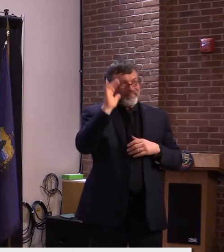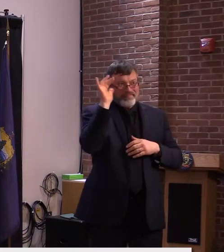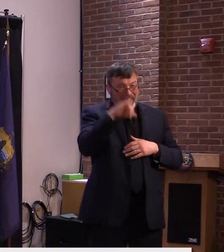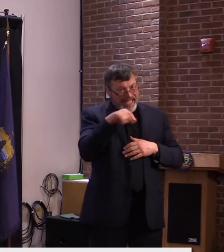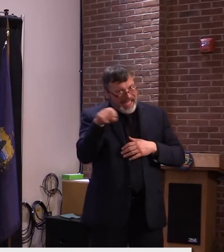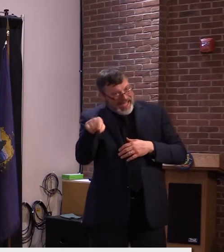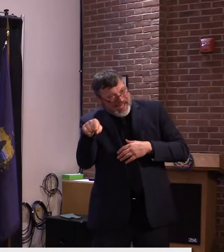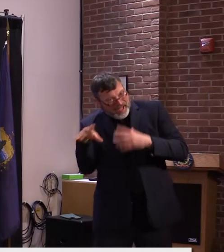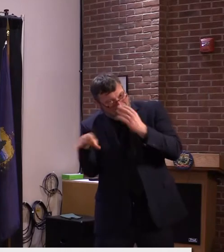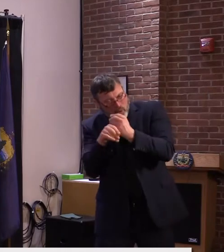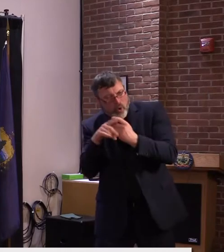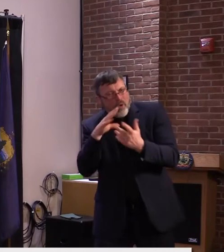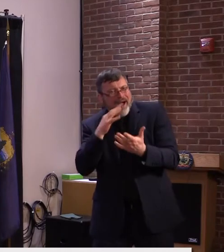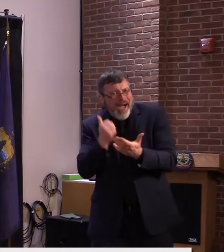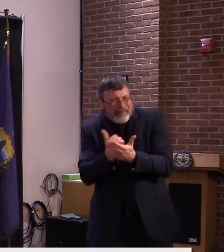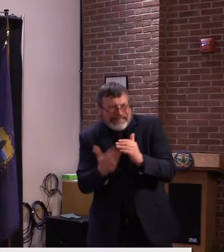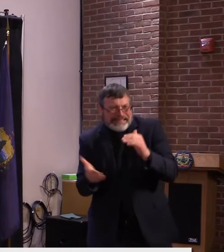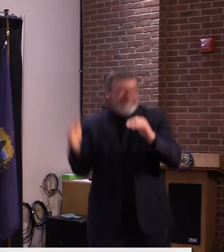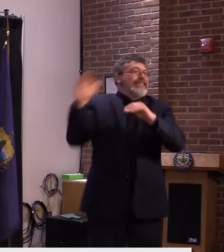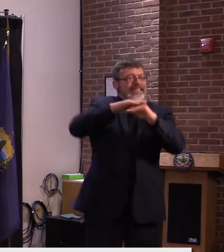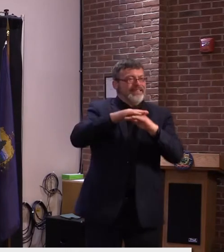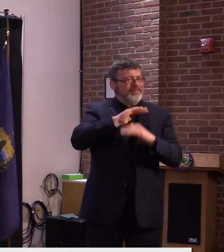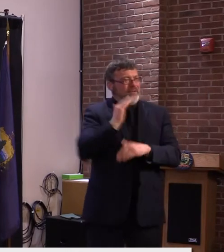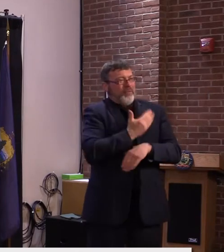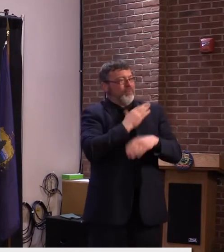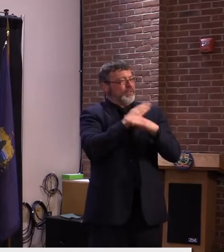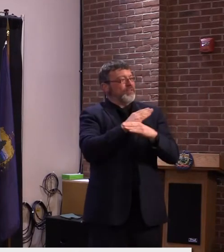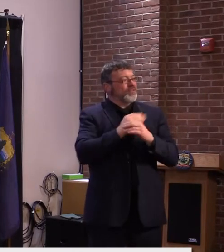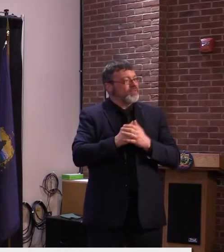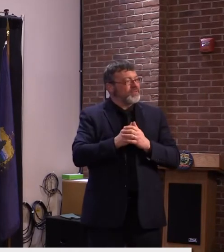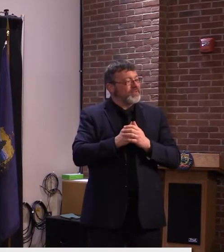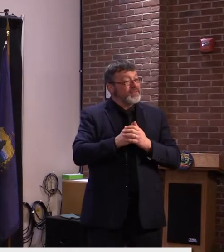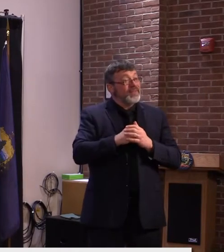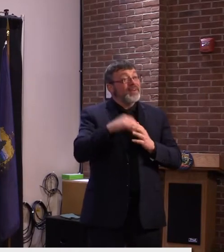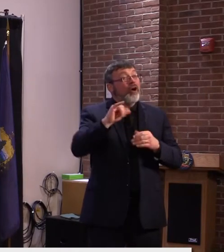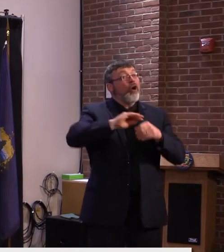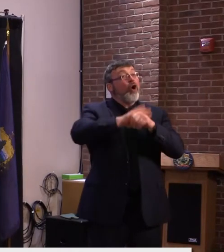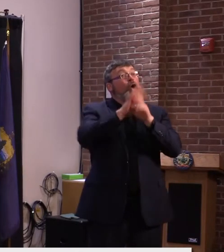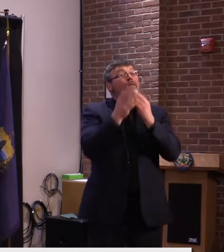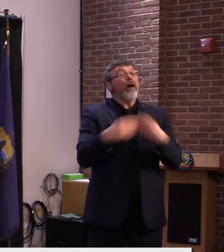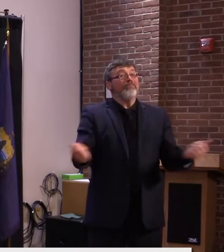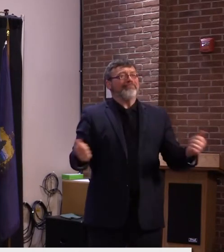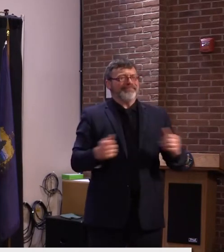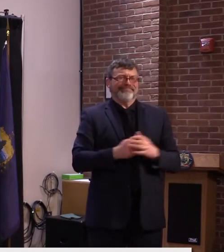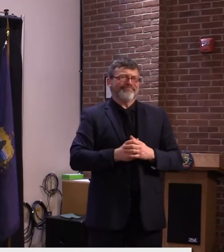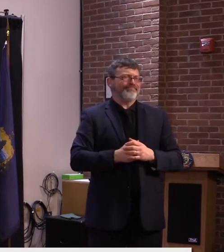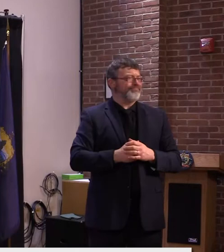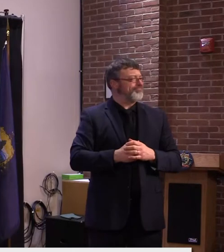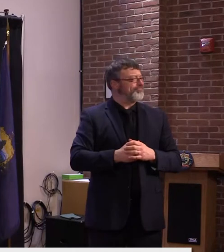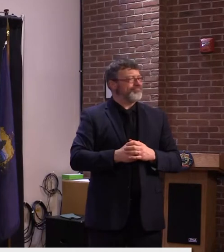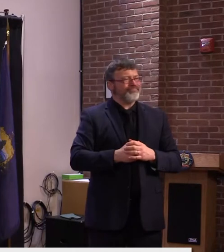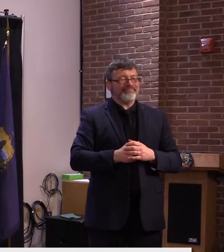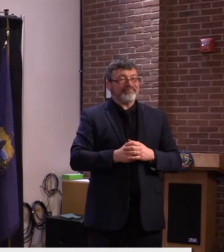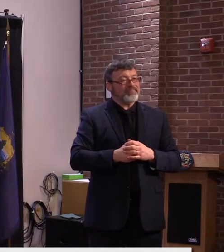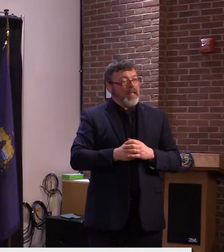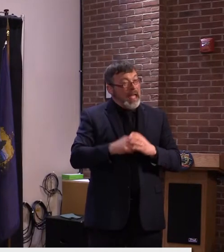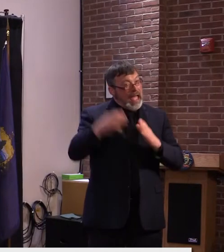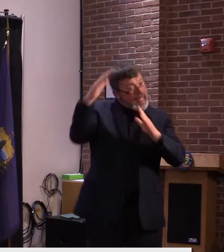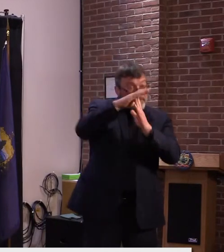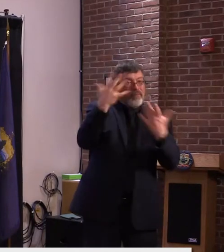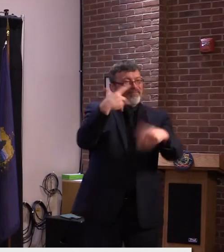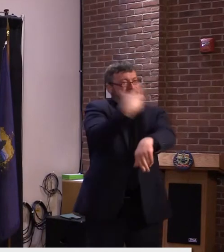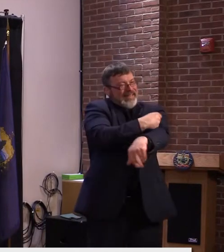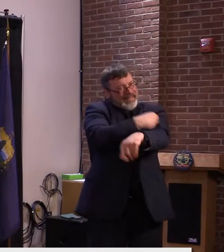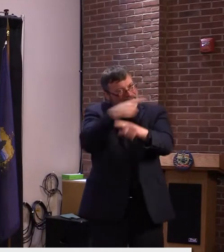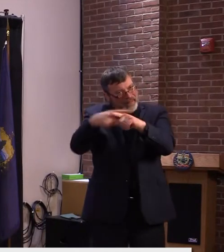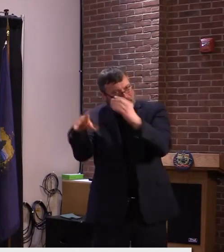virus is not going away, but vaccines and boosters can help keep it less of a threat to us all. I'll turn it